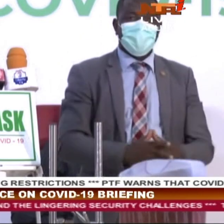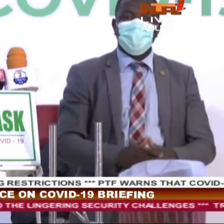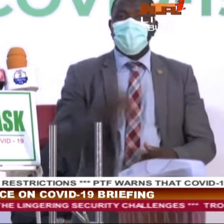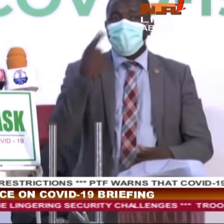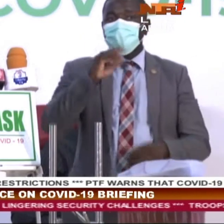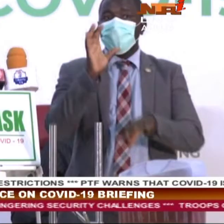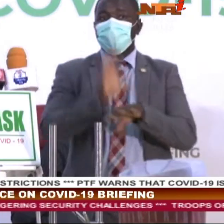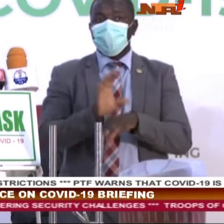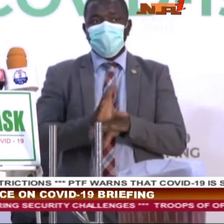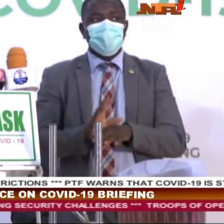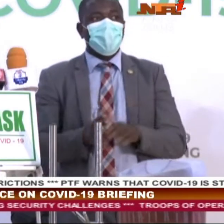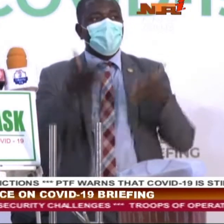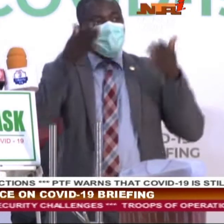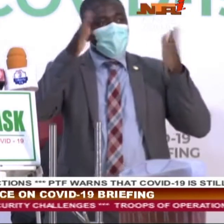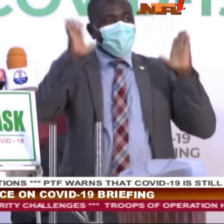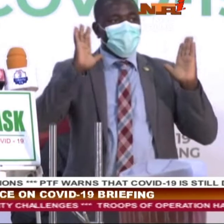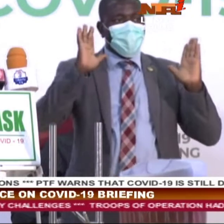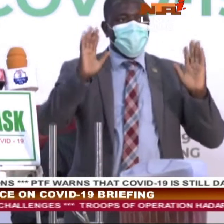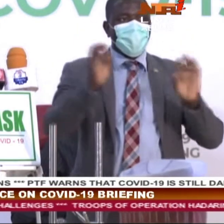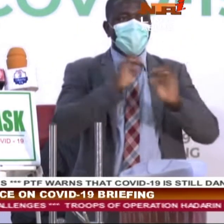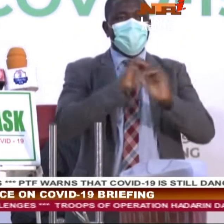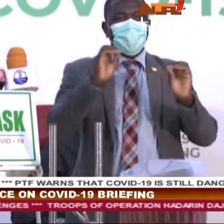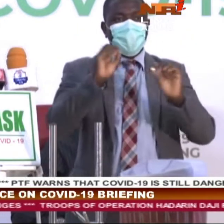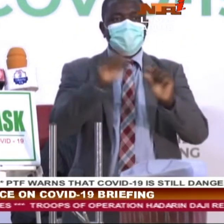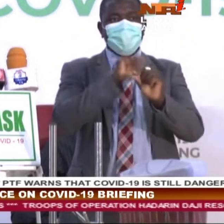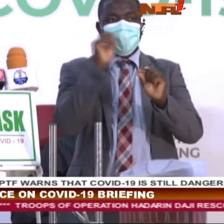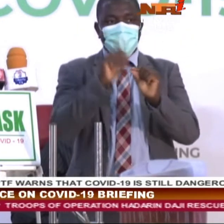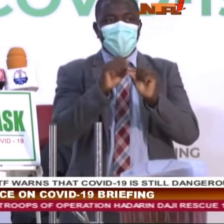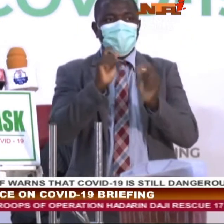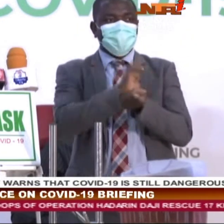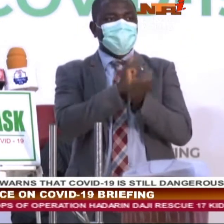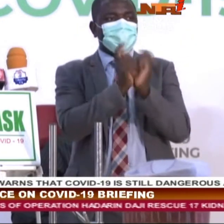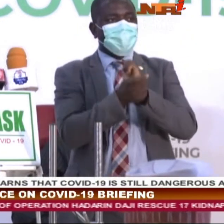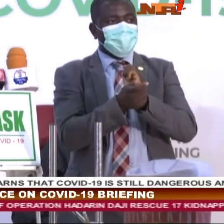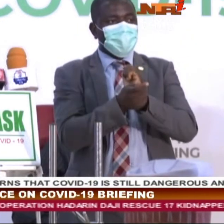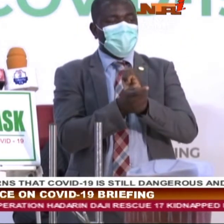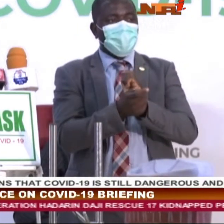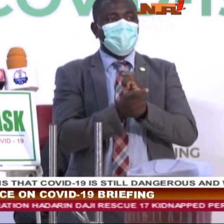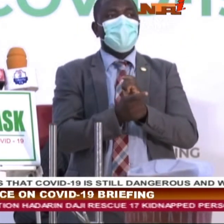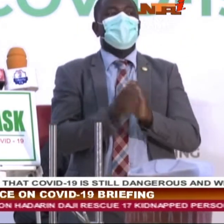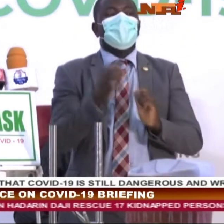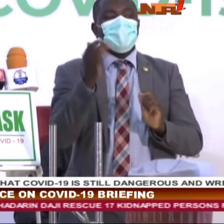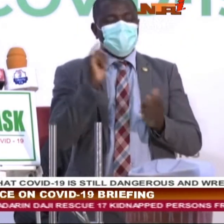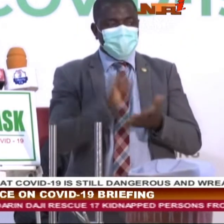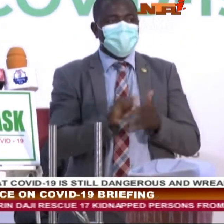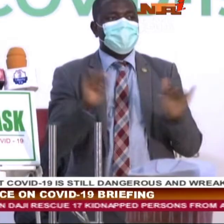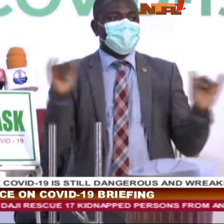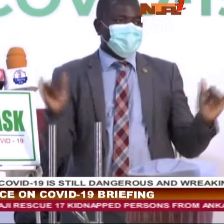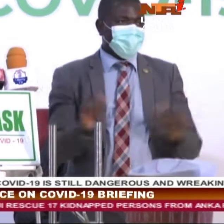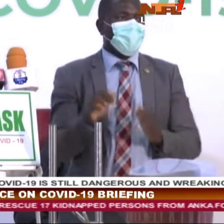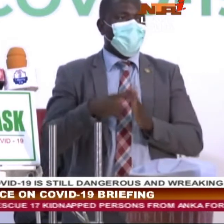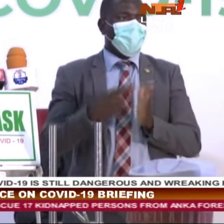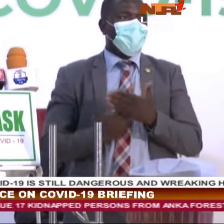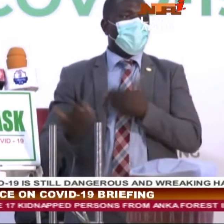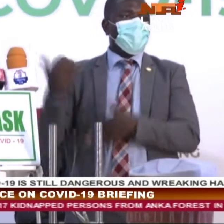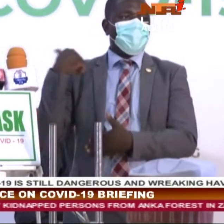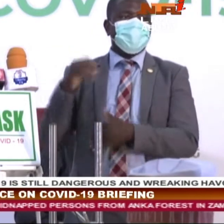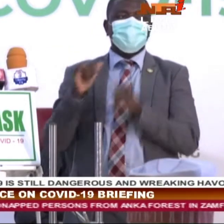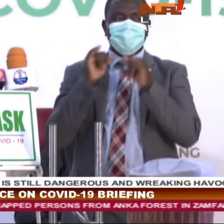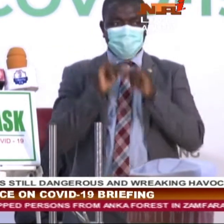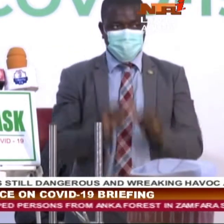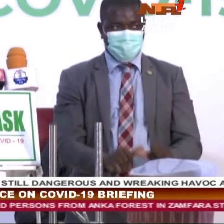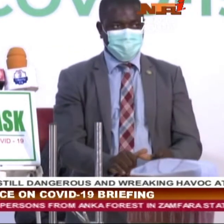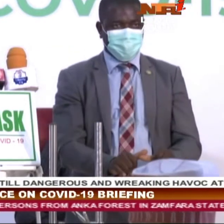For churches and mosques, no specific change. Phase 2 remains. For